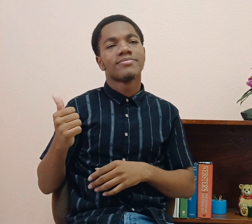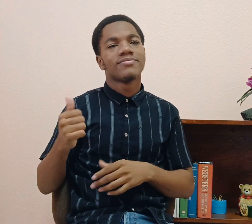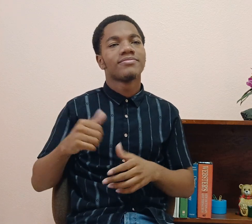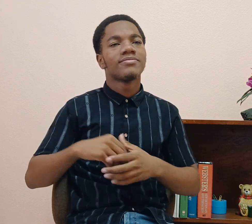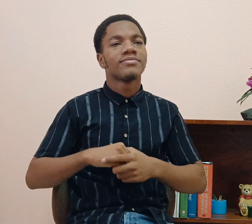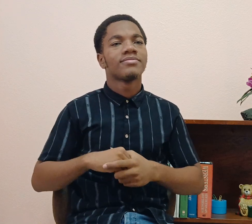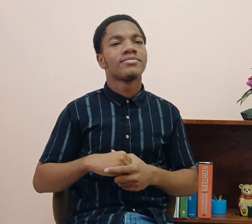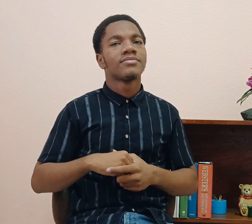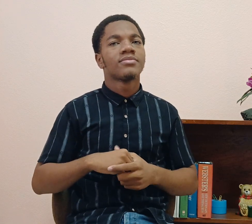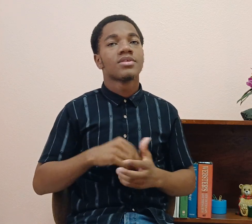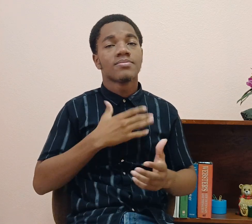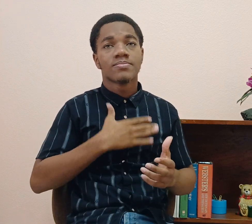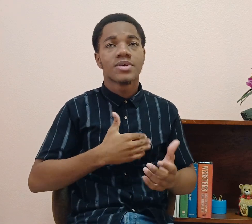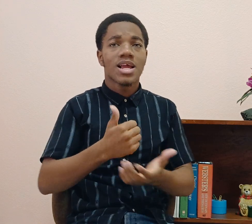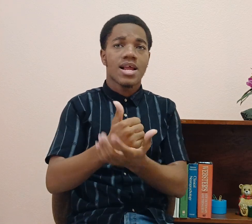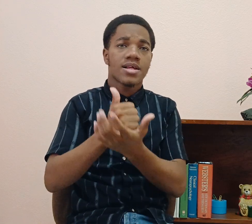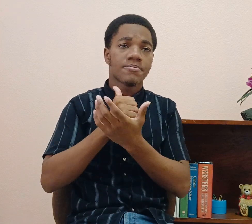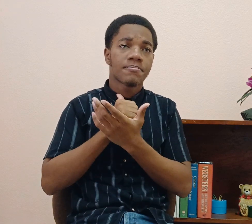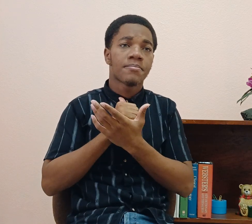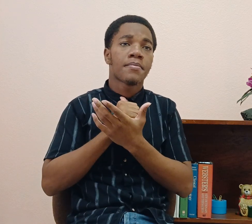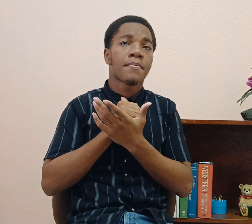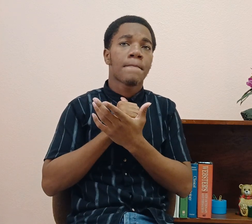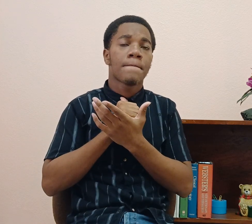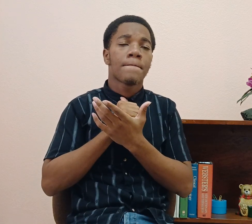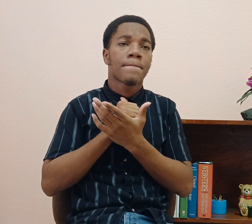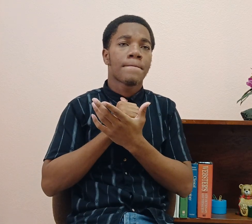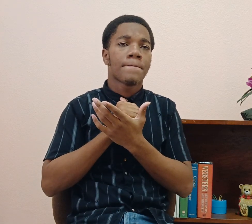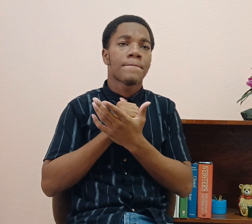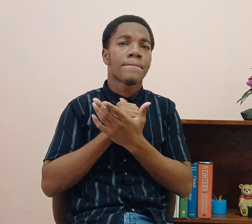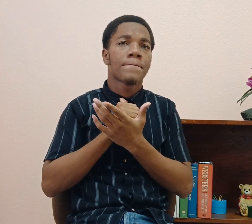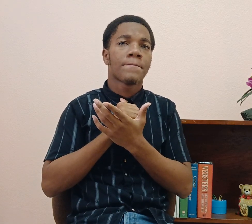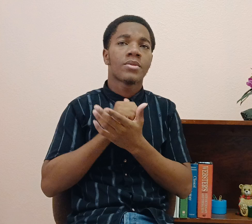Please help me to love other people in the same way that you love me.